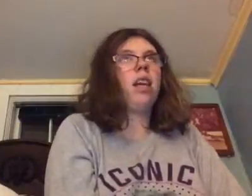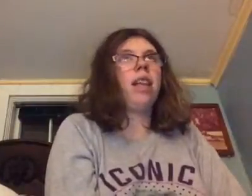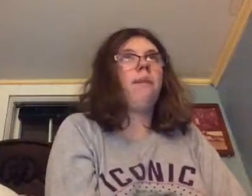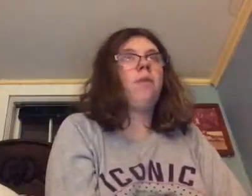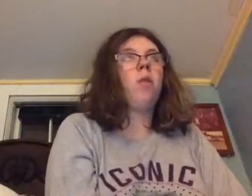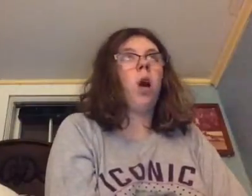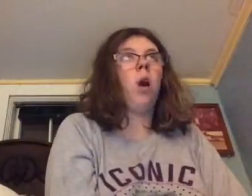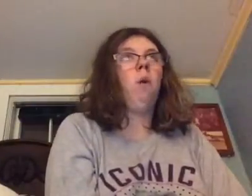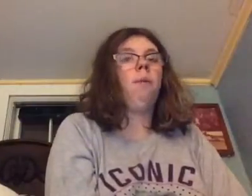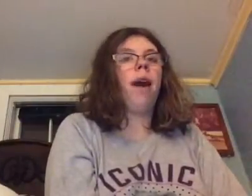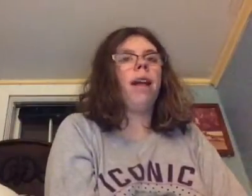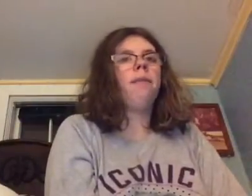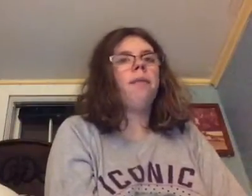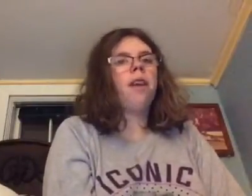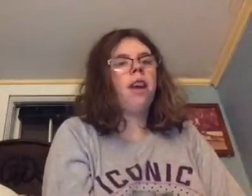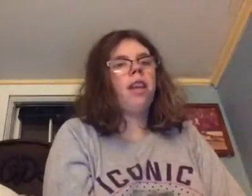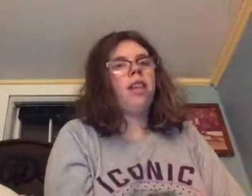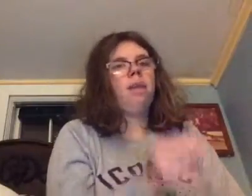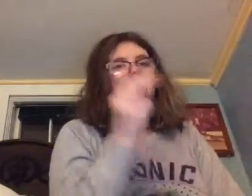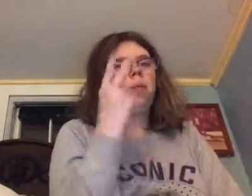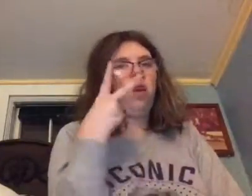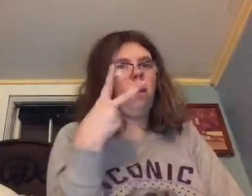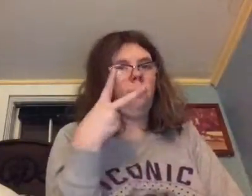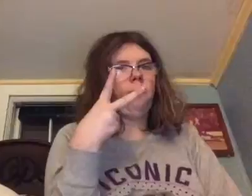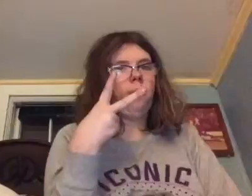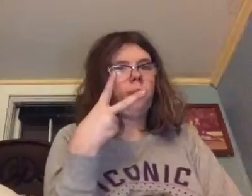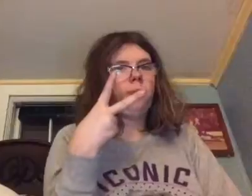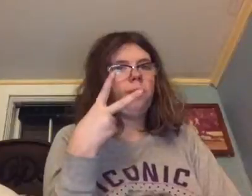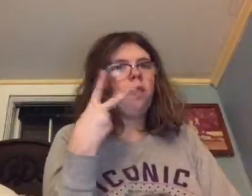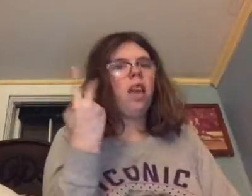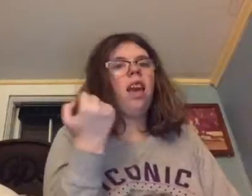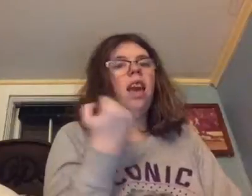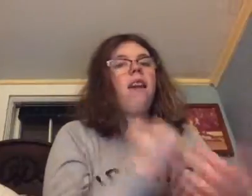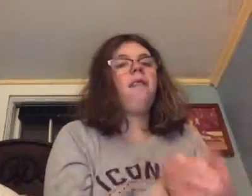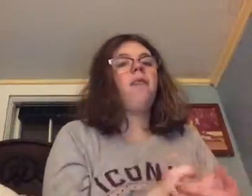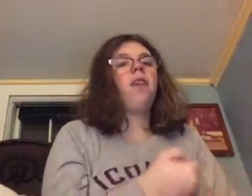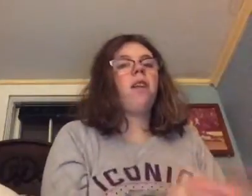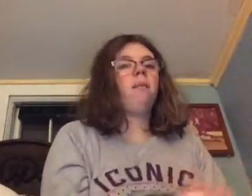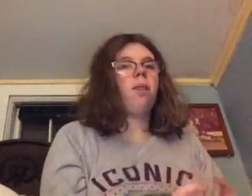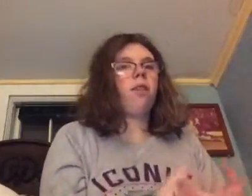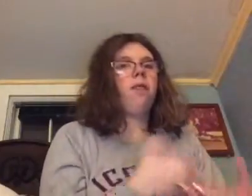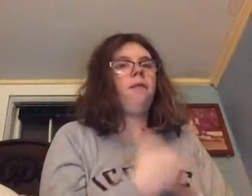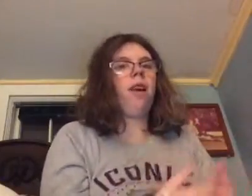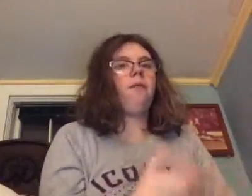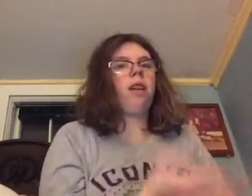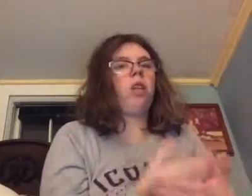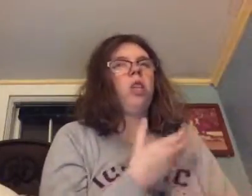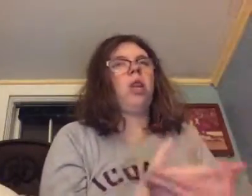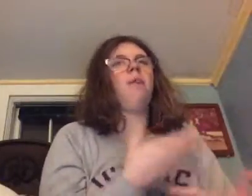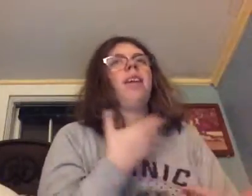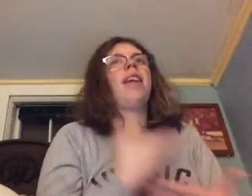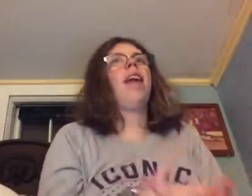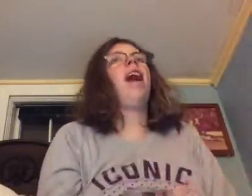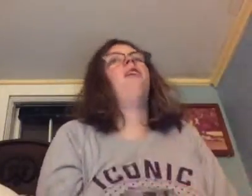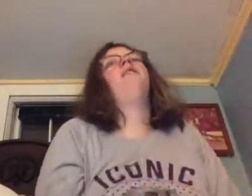end up so bad. Tip number two. If you're in an abusive friend relationship, get out of it